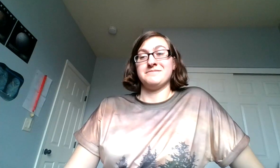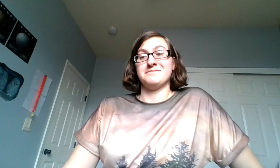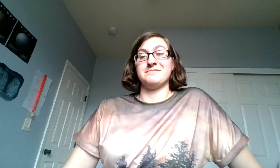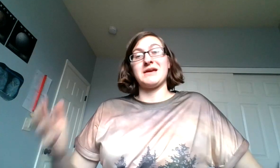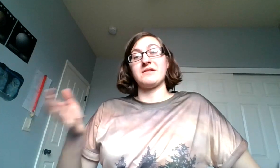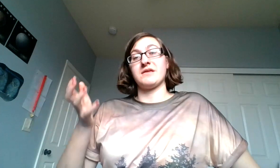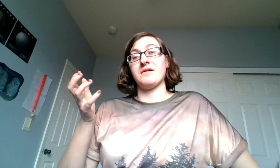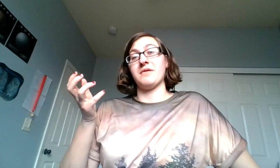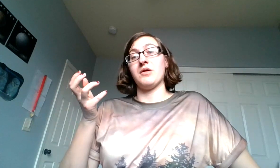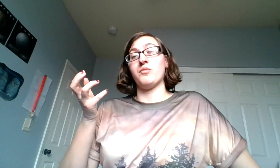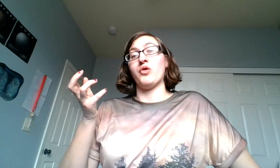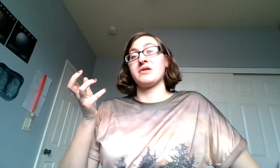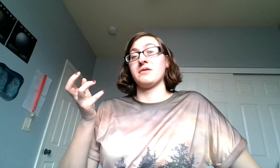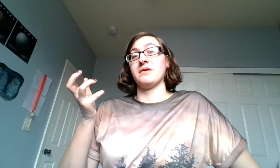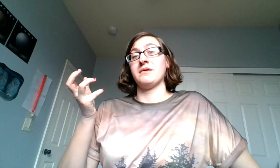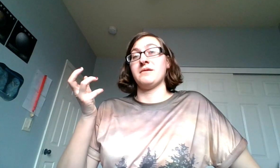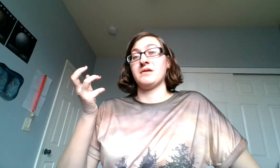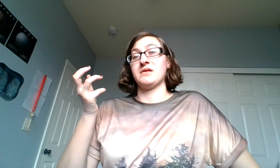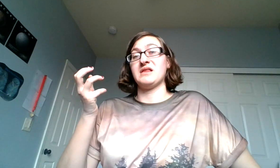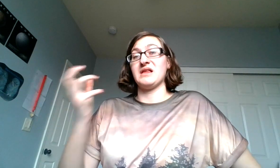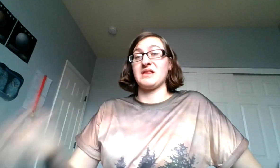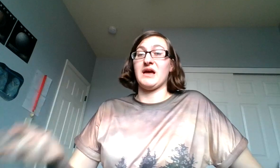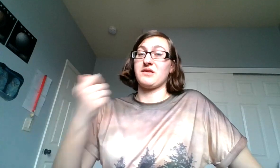make us feel more success, or